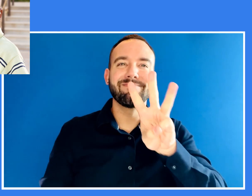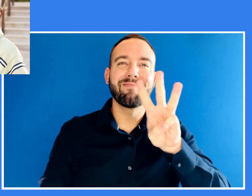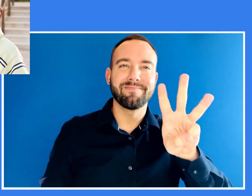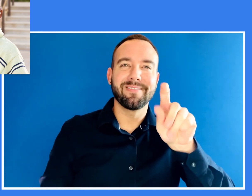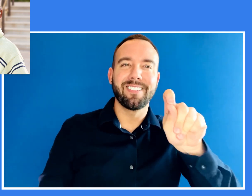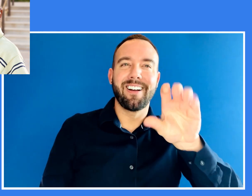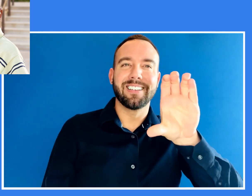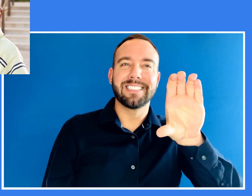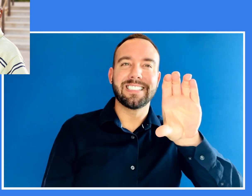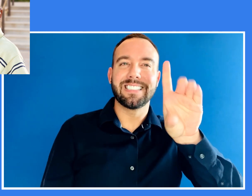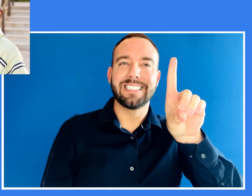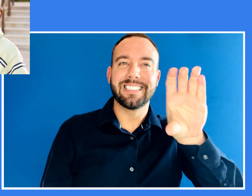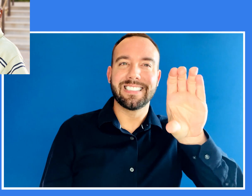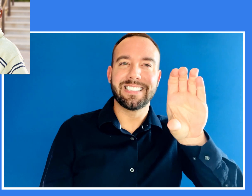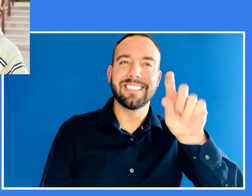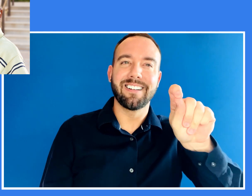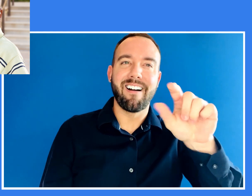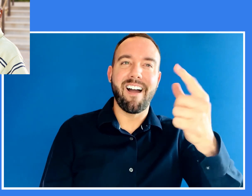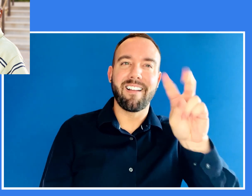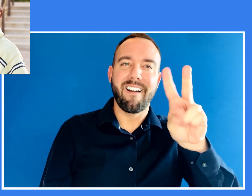.cdc.gov